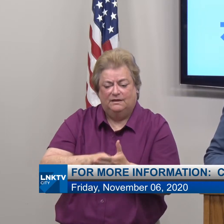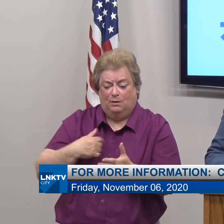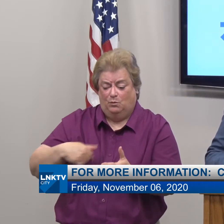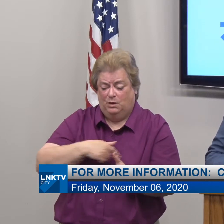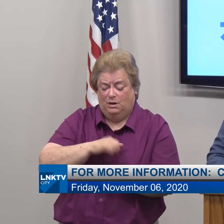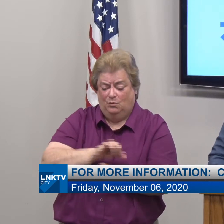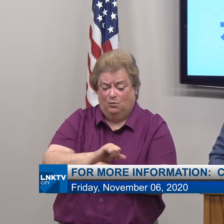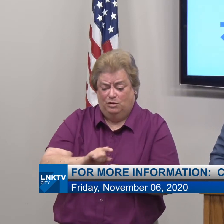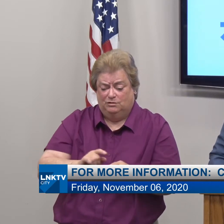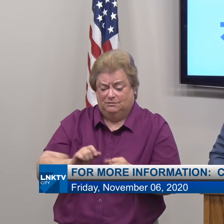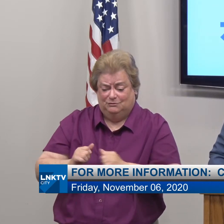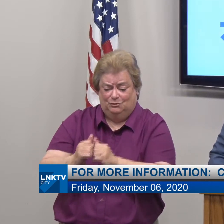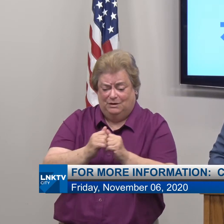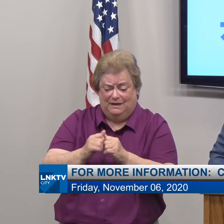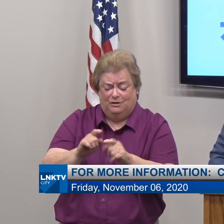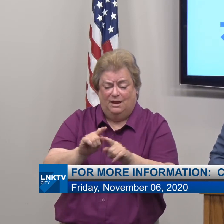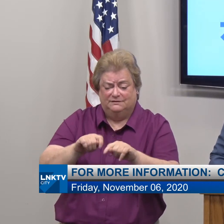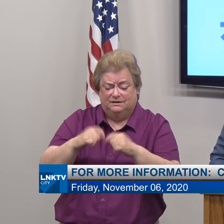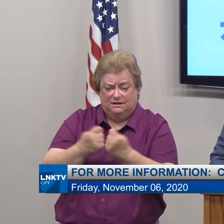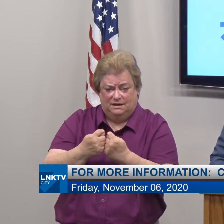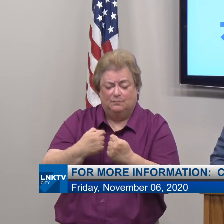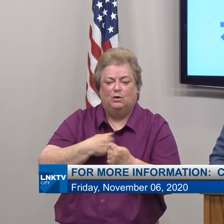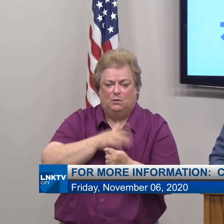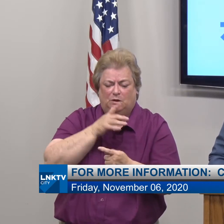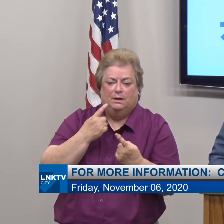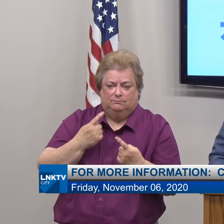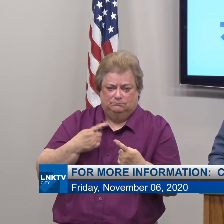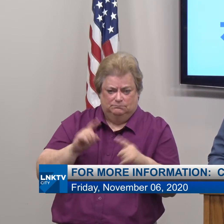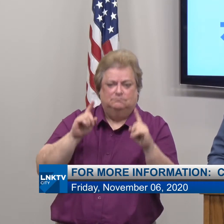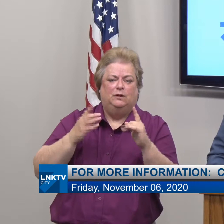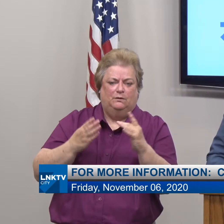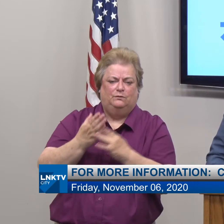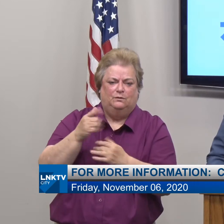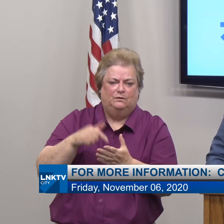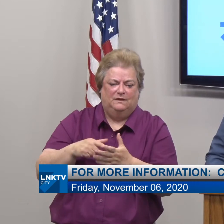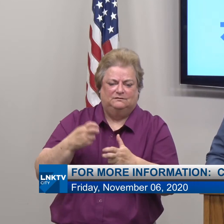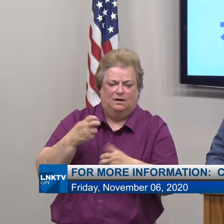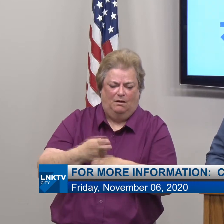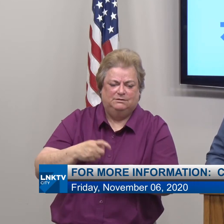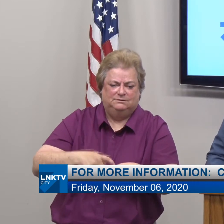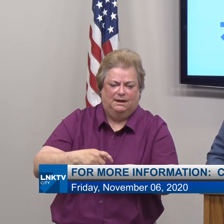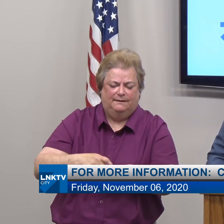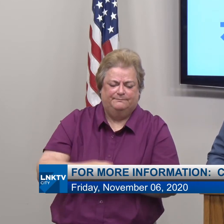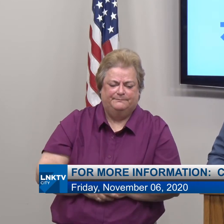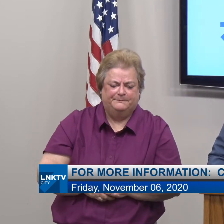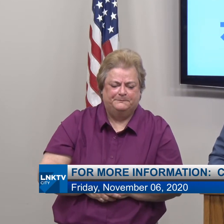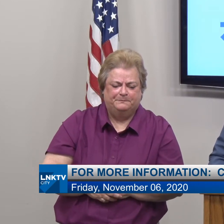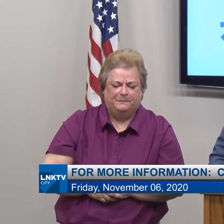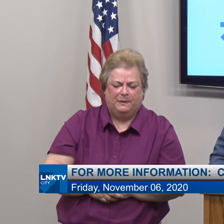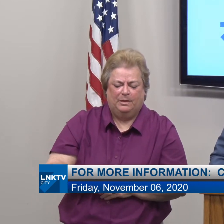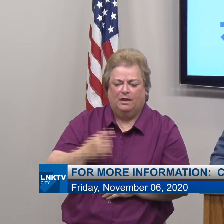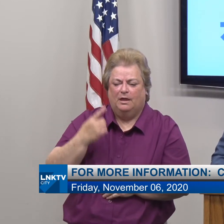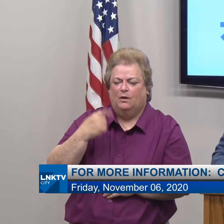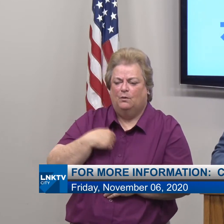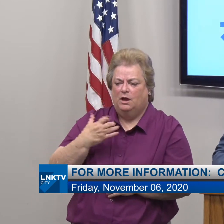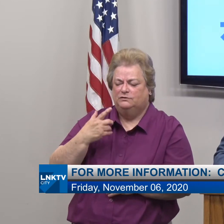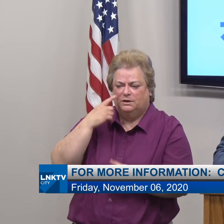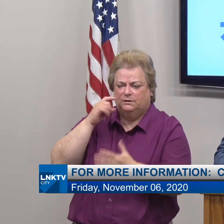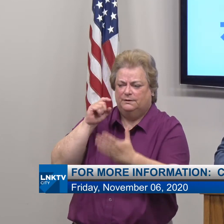team, we will get through this difficult time together. We also want to acknowledge the work of the frontline healthcare